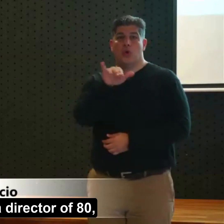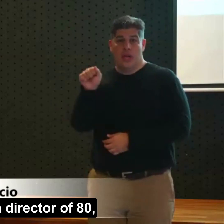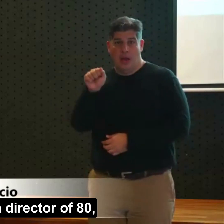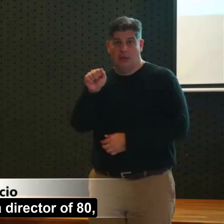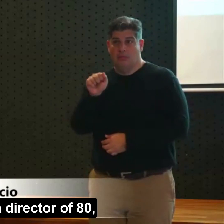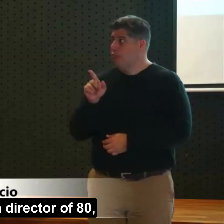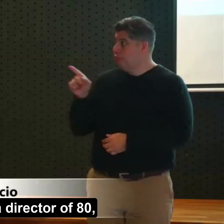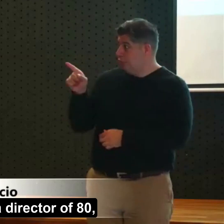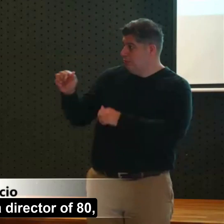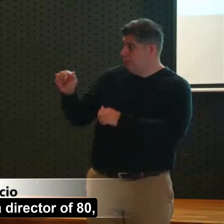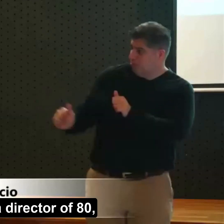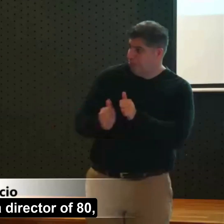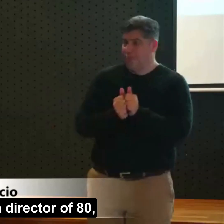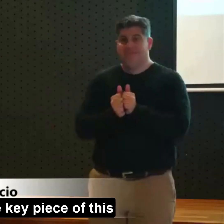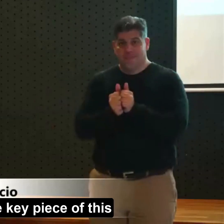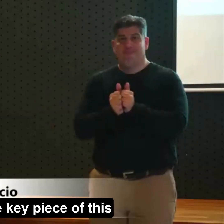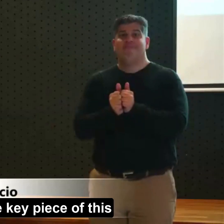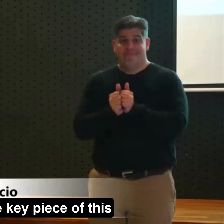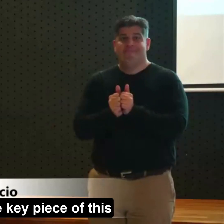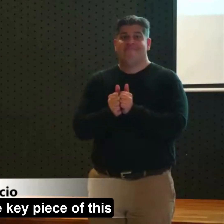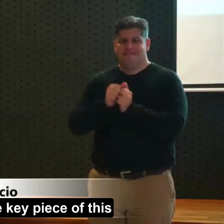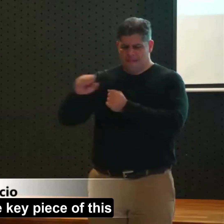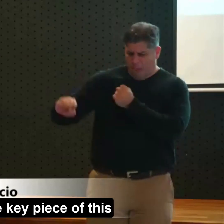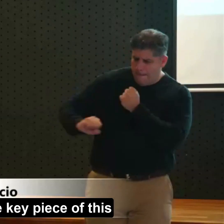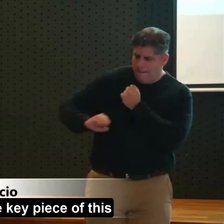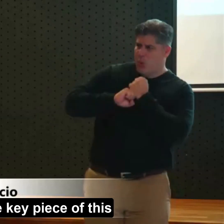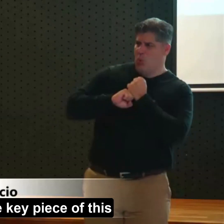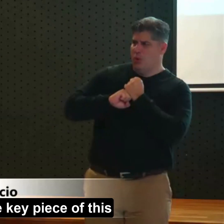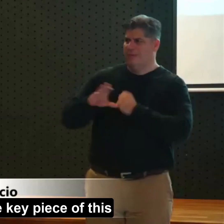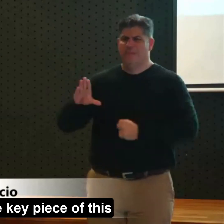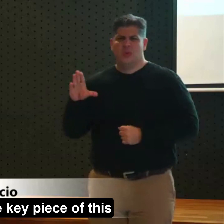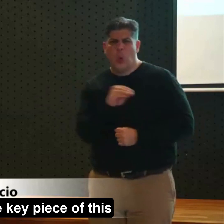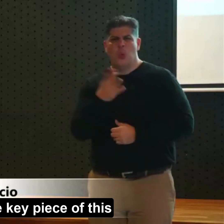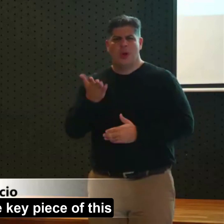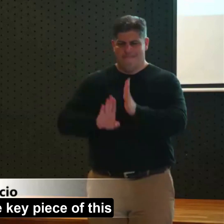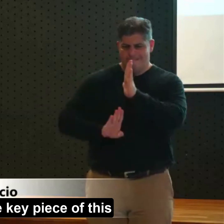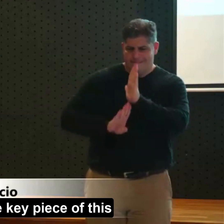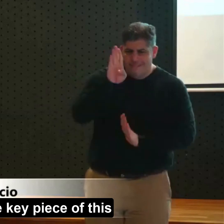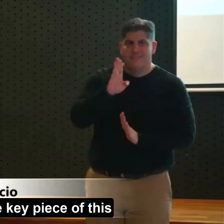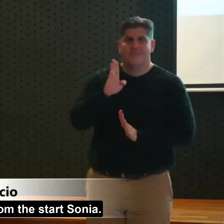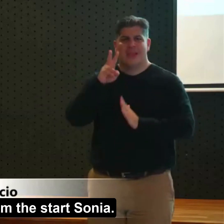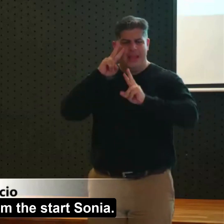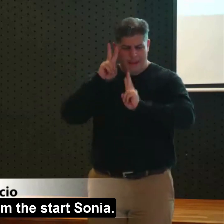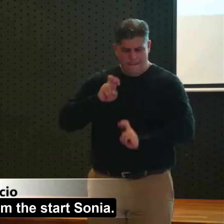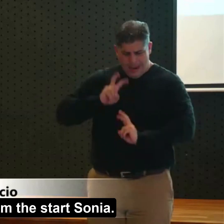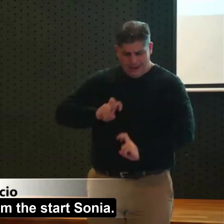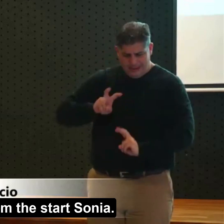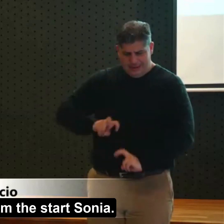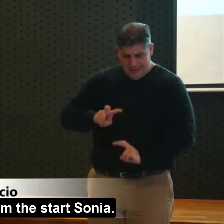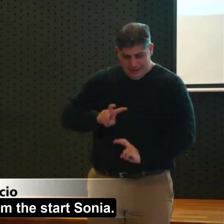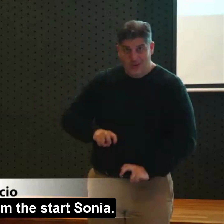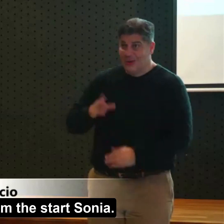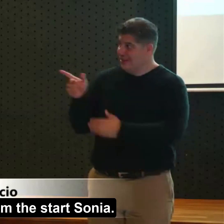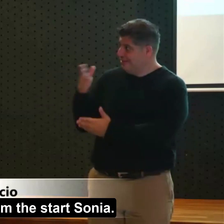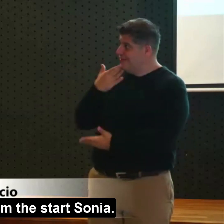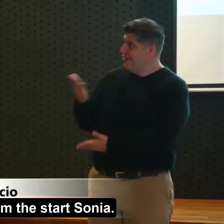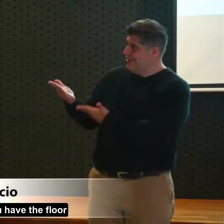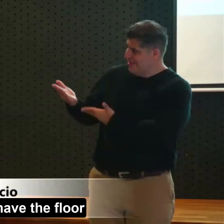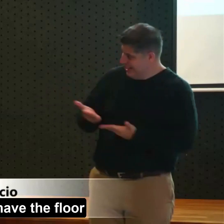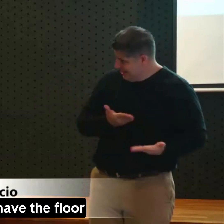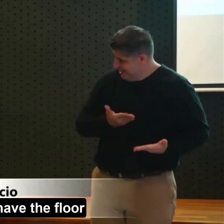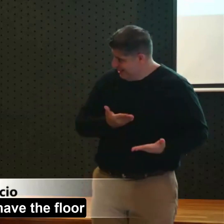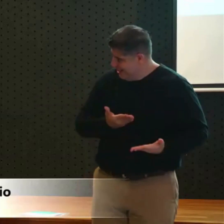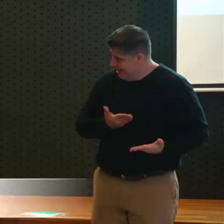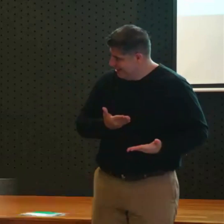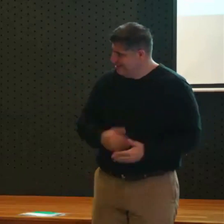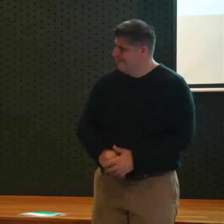the director of Elcomite. She is the key piece of this puzzle from the start. Sonia,